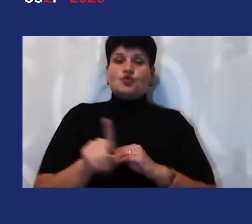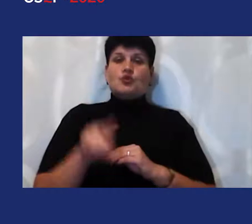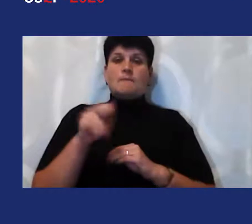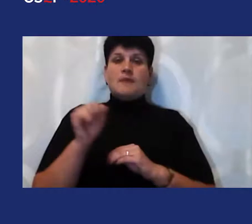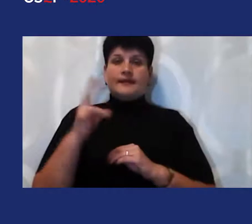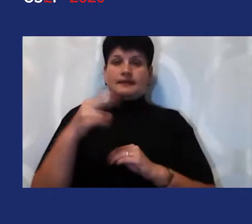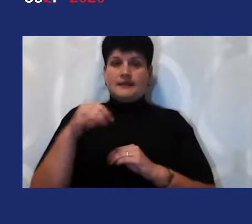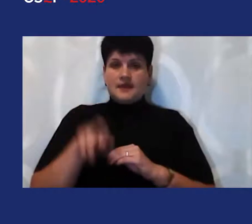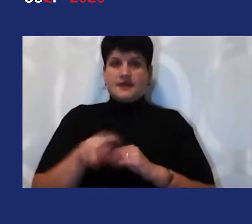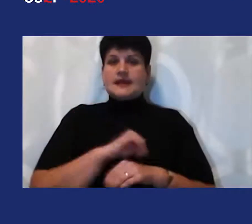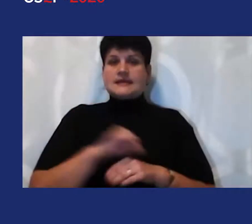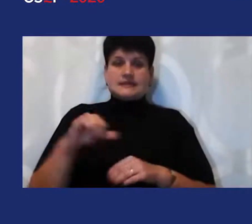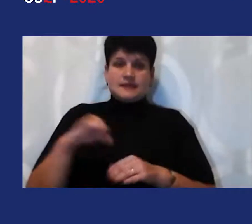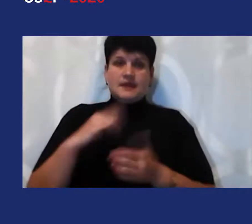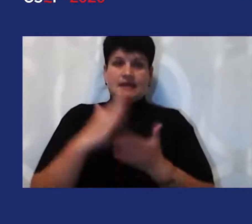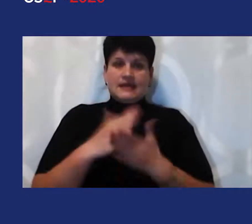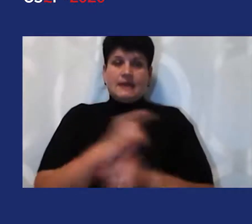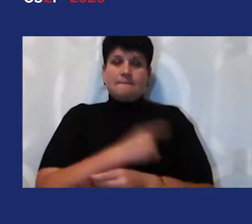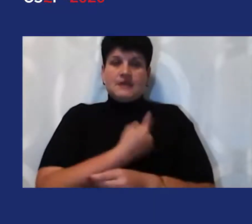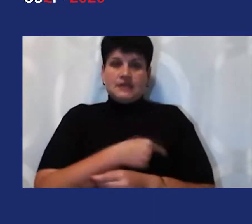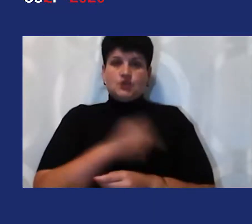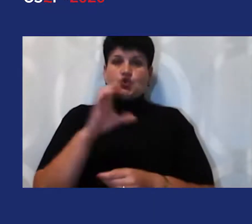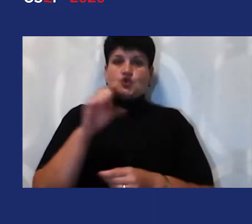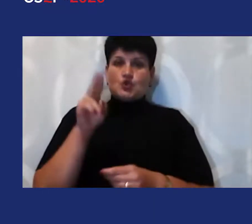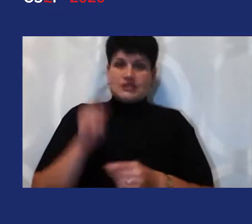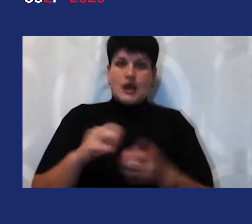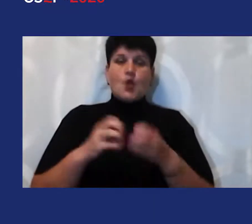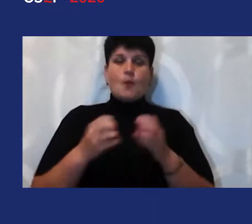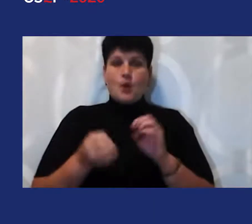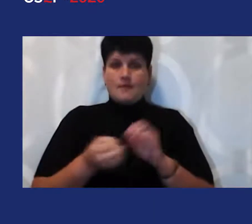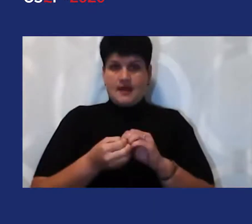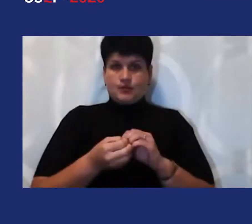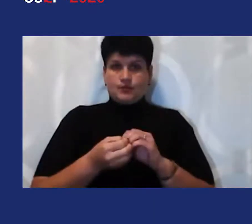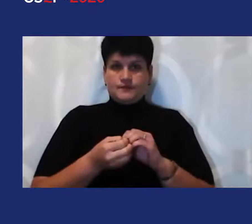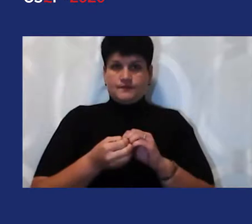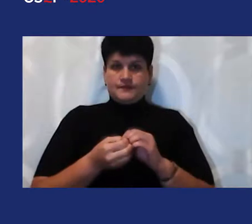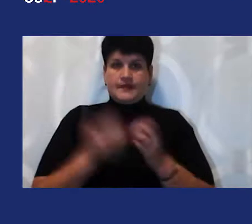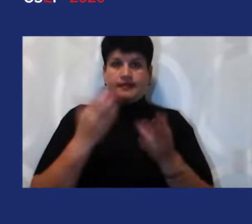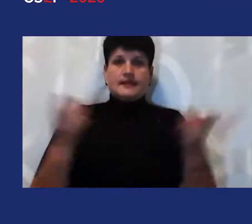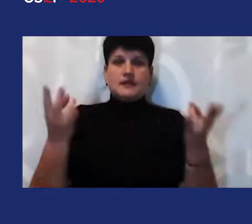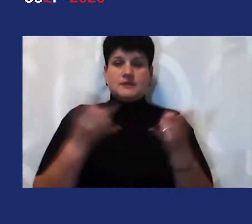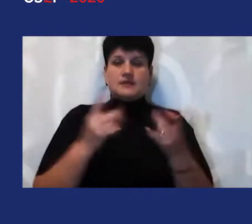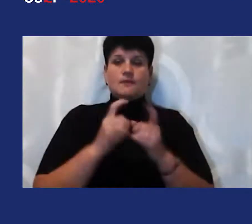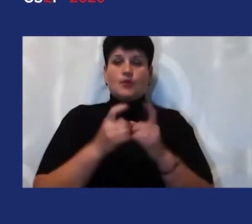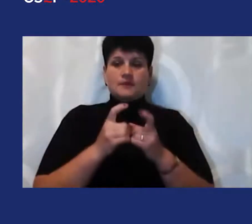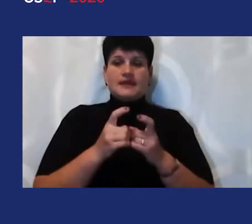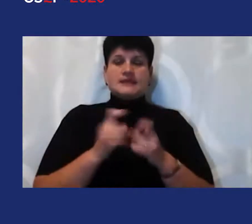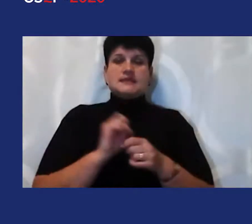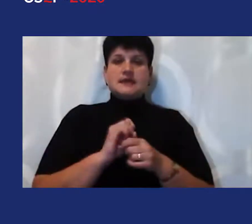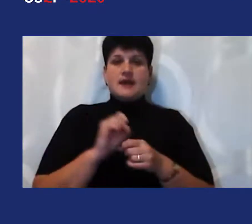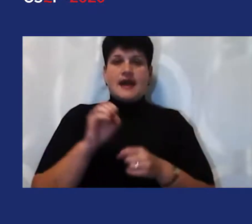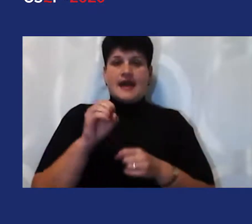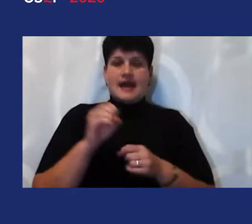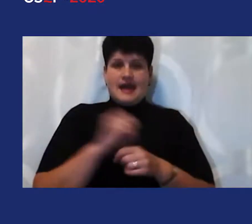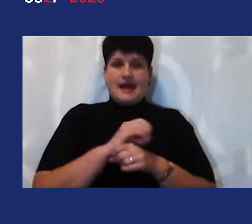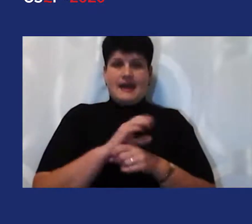stating that being a medical and social problem, the pandemic revealed the need